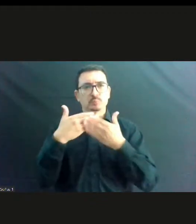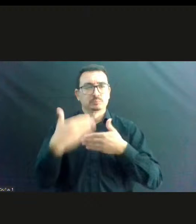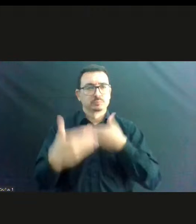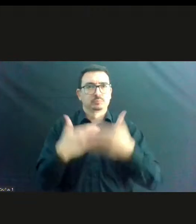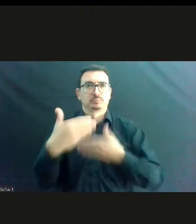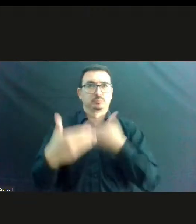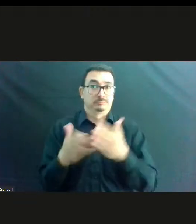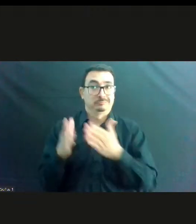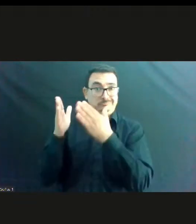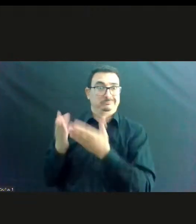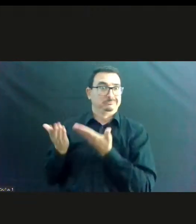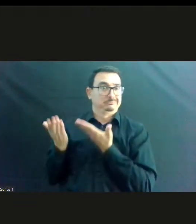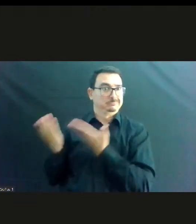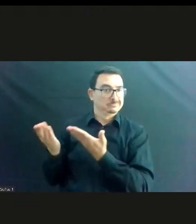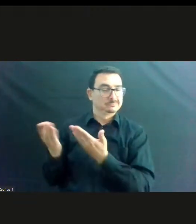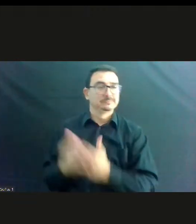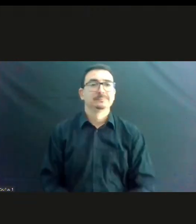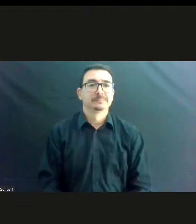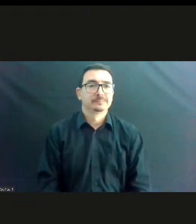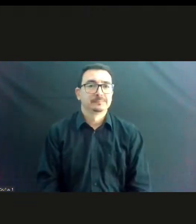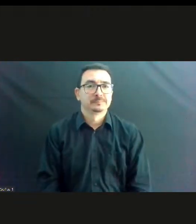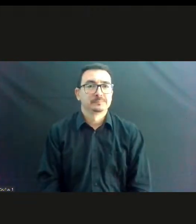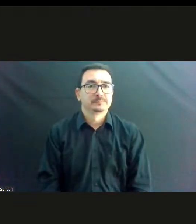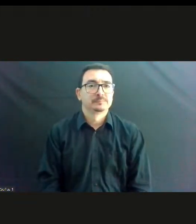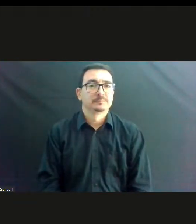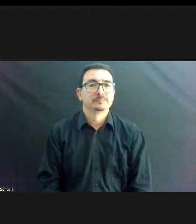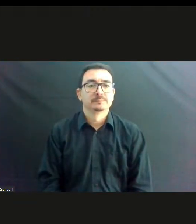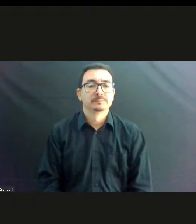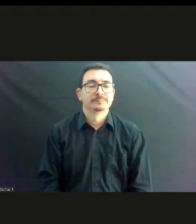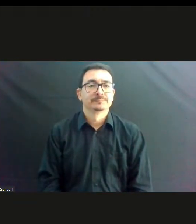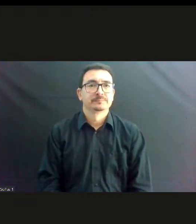Rican society in 2013 and is part of the